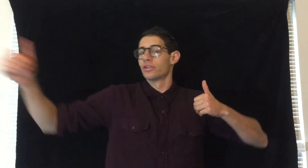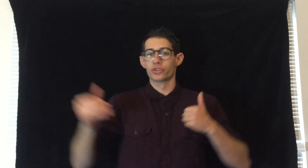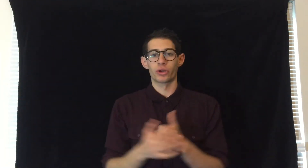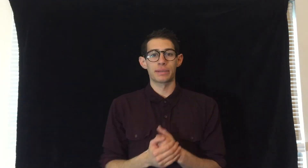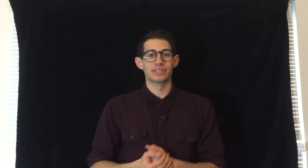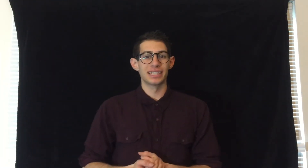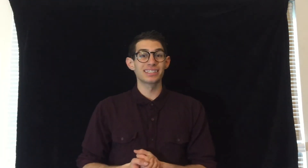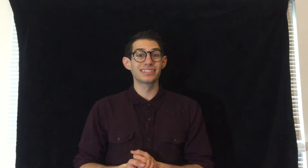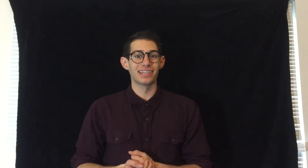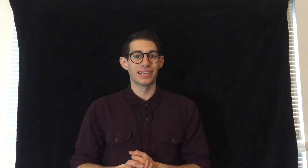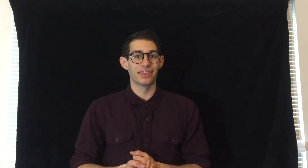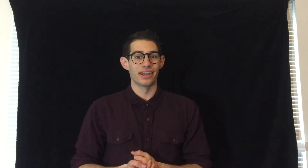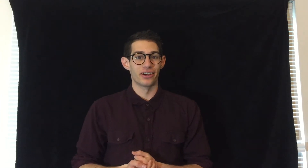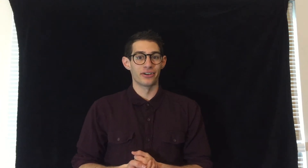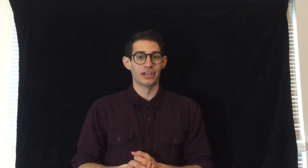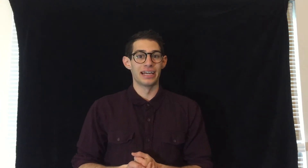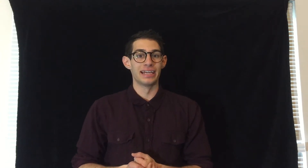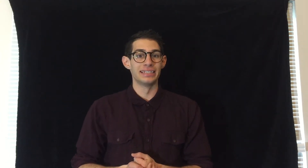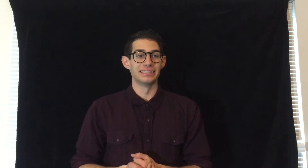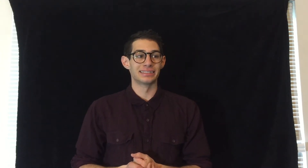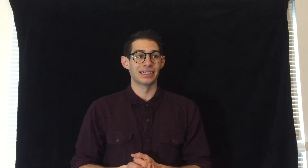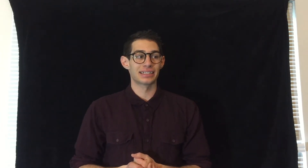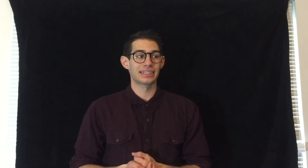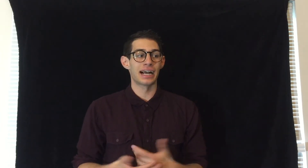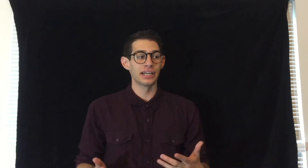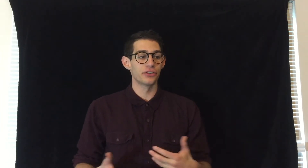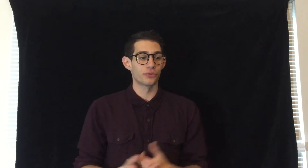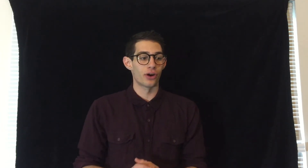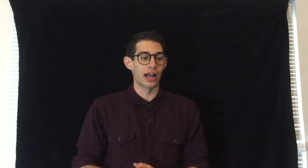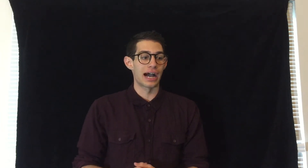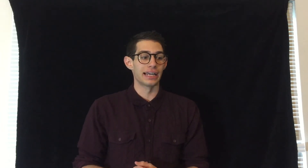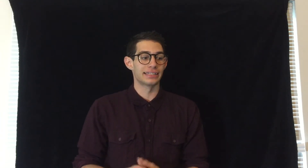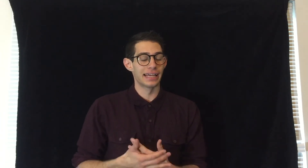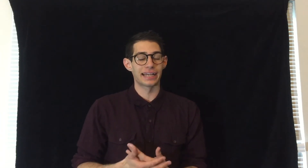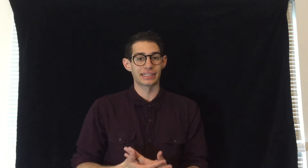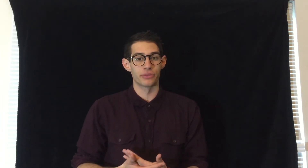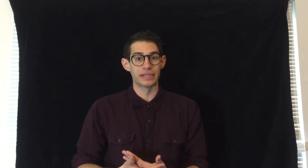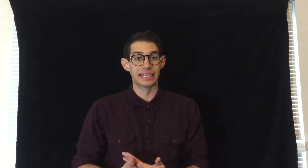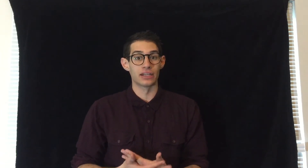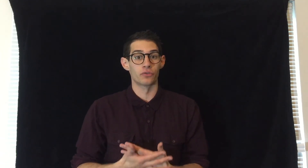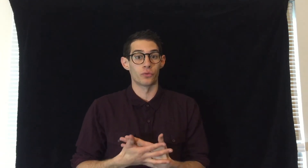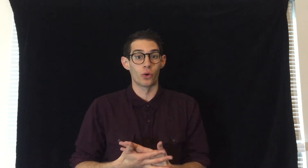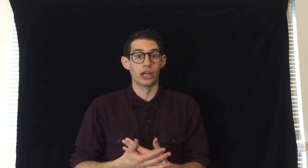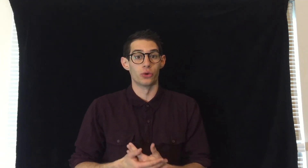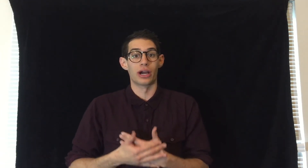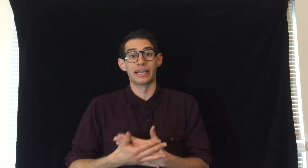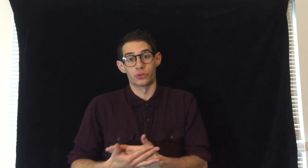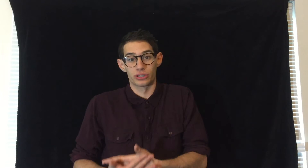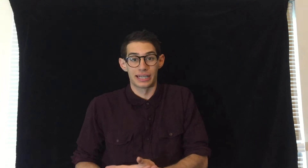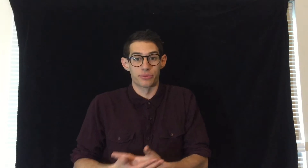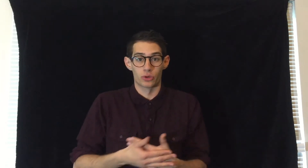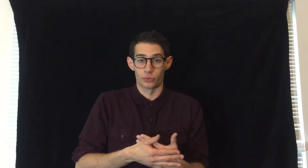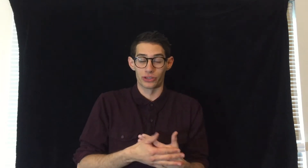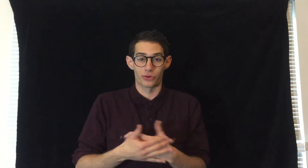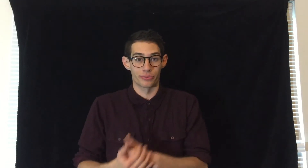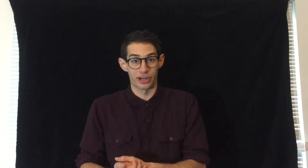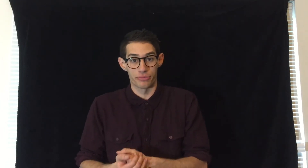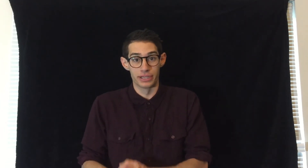So what I'm essentially saying there is kind of what I take as the meaning of what nor height, nor depth, nor width or breadth